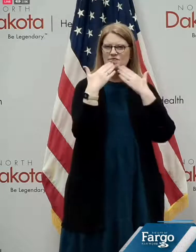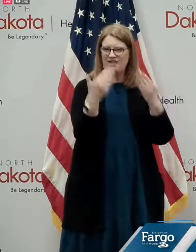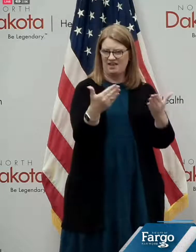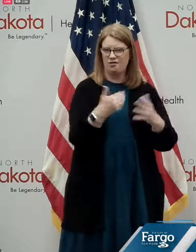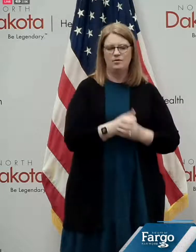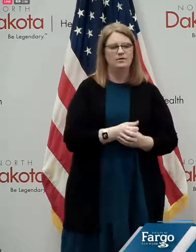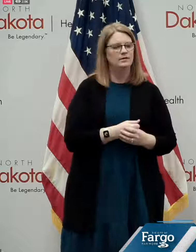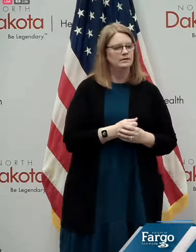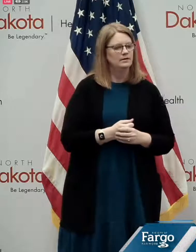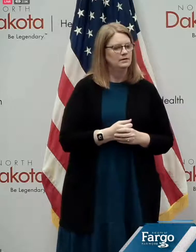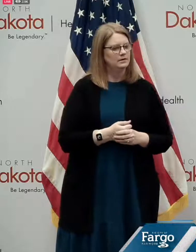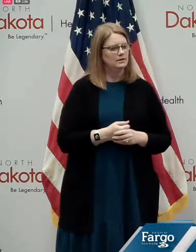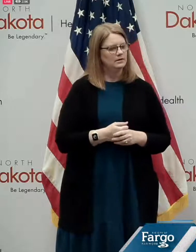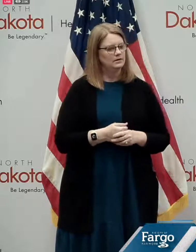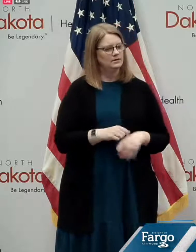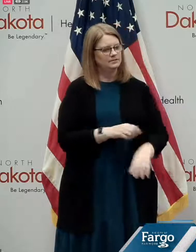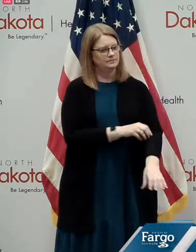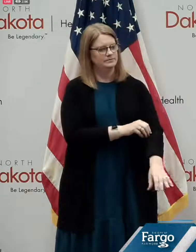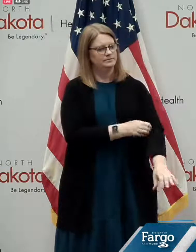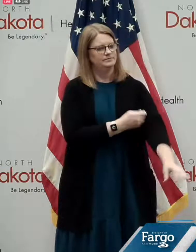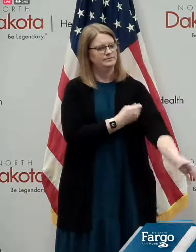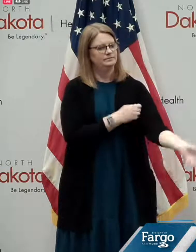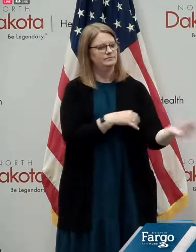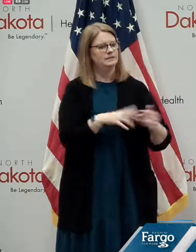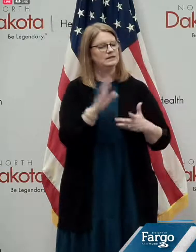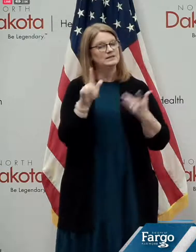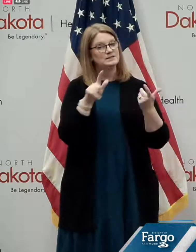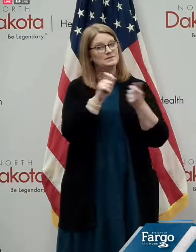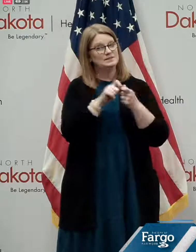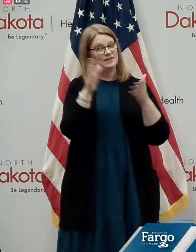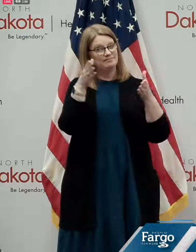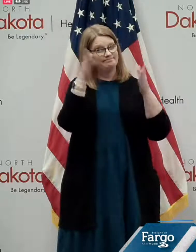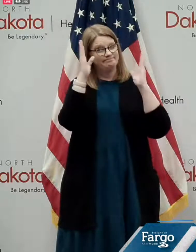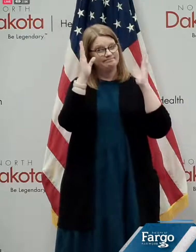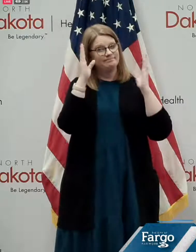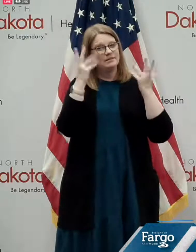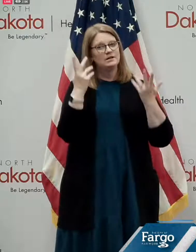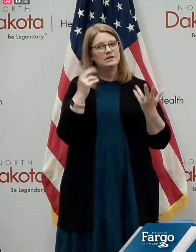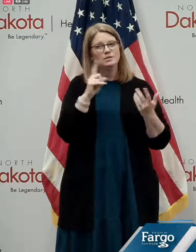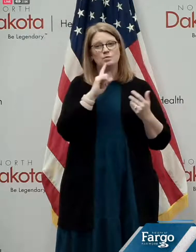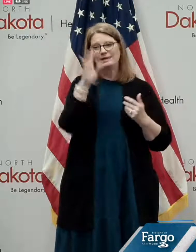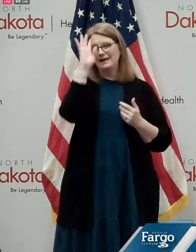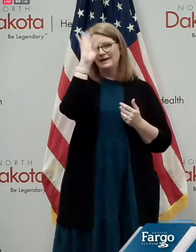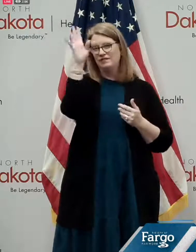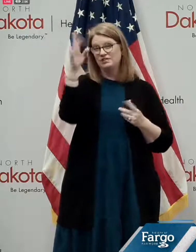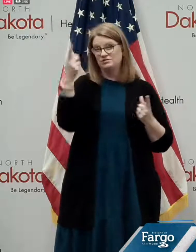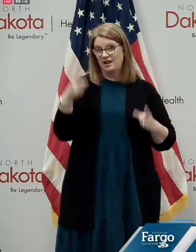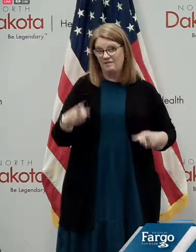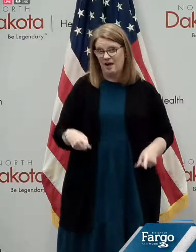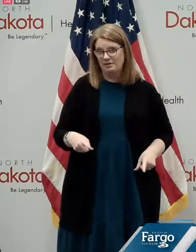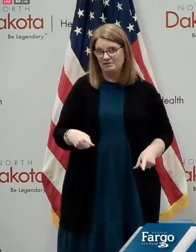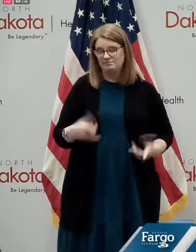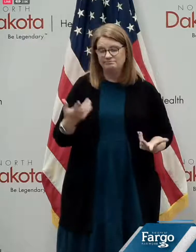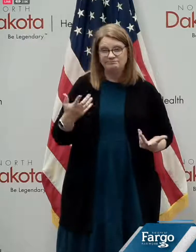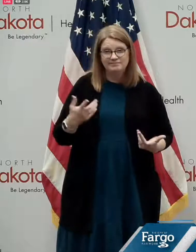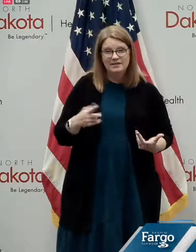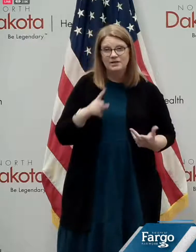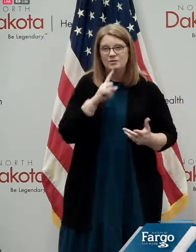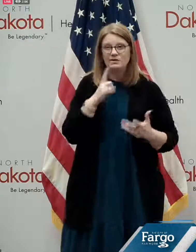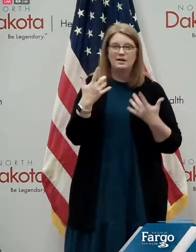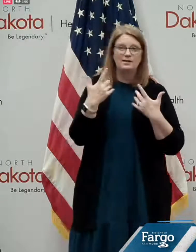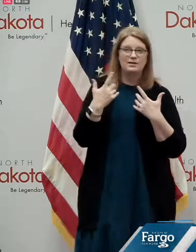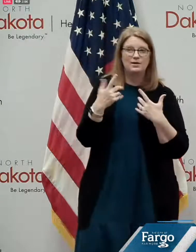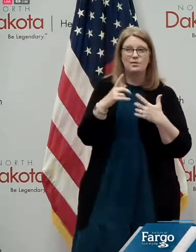that. And we're going to give particular attention at this session to innovations that have occurred around virtual recovery